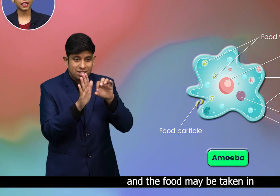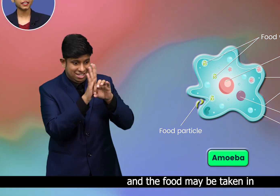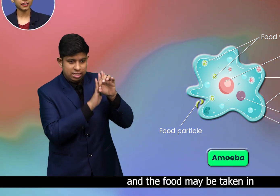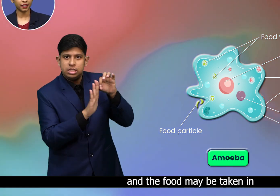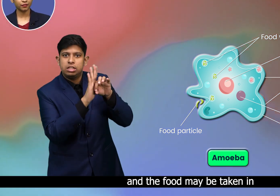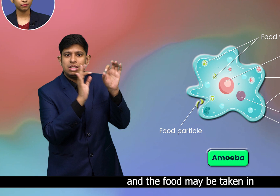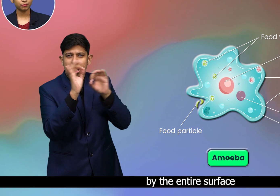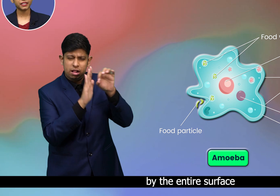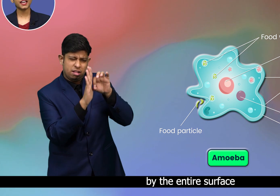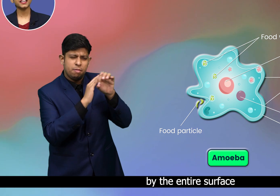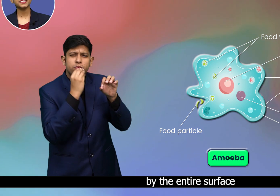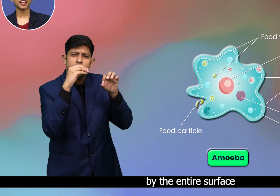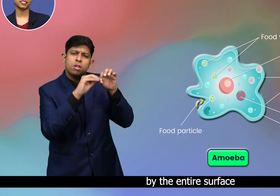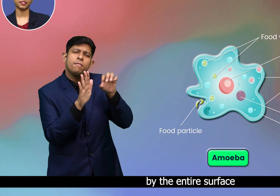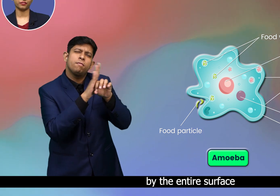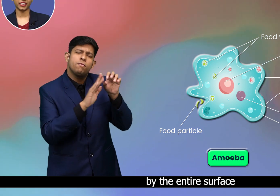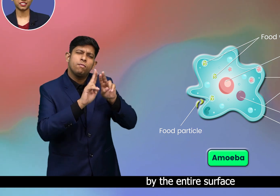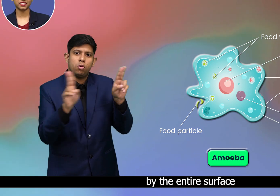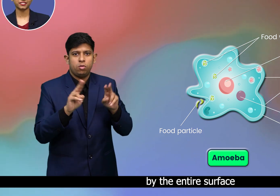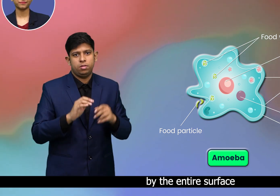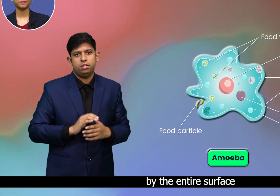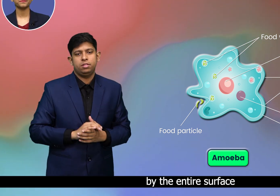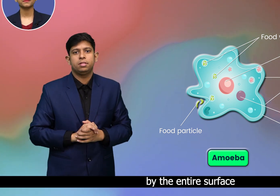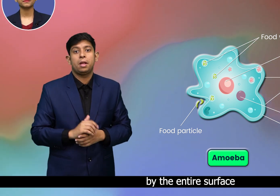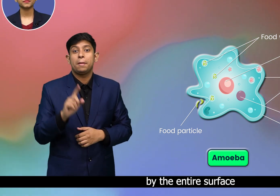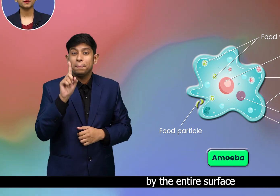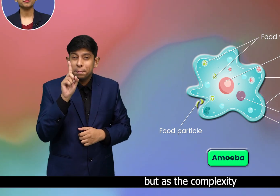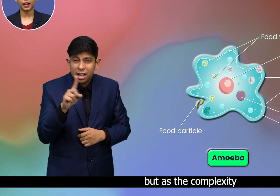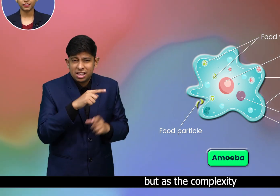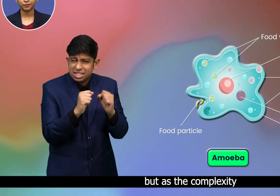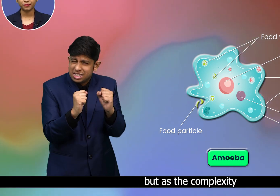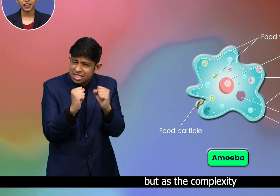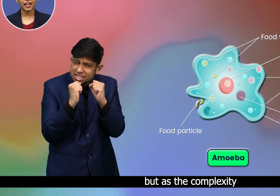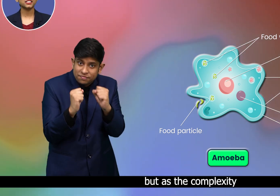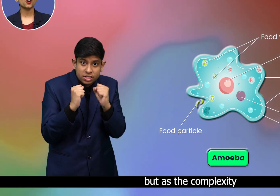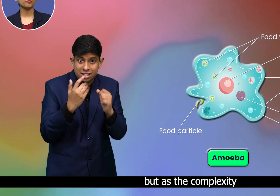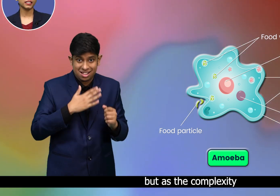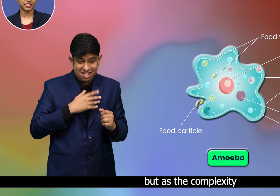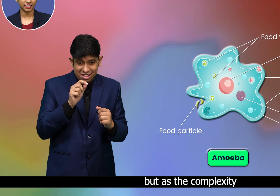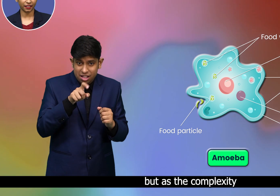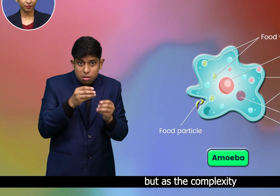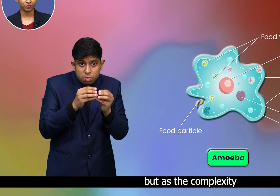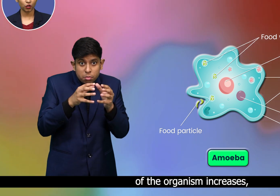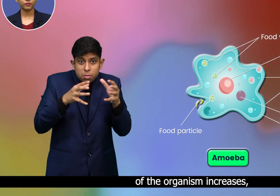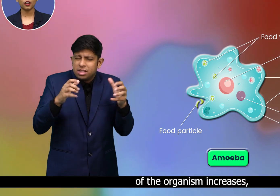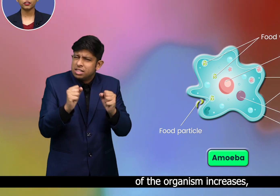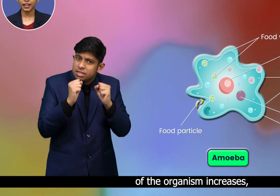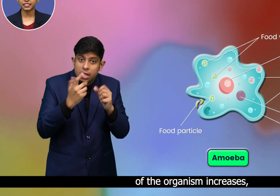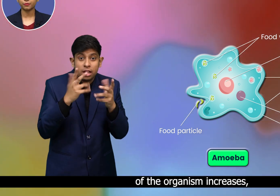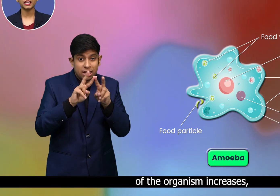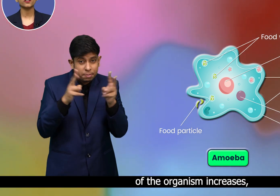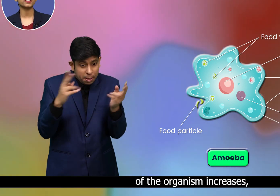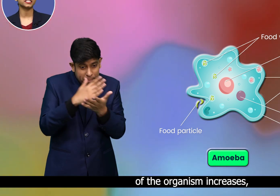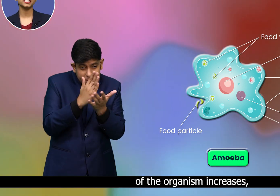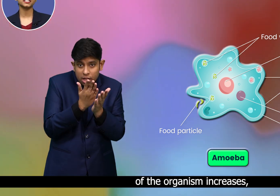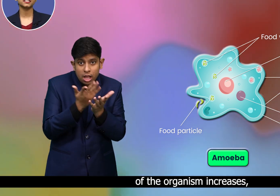be taken in by the entire surface. But as the complexity of the